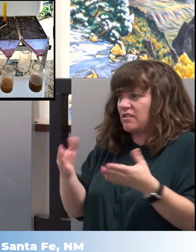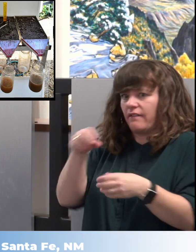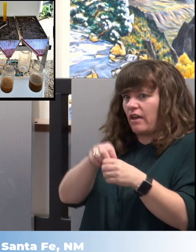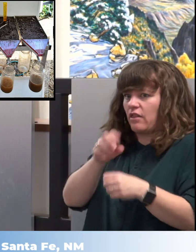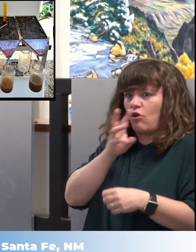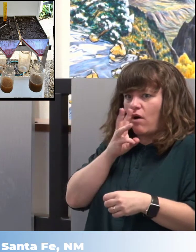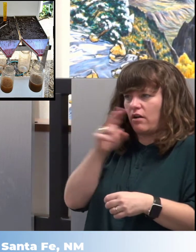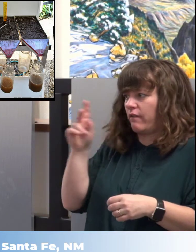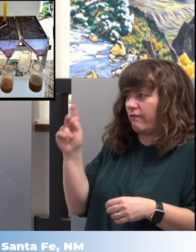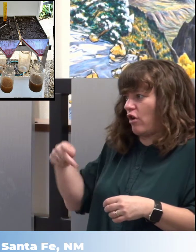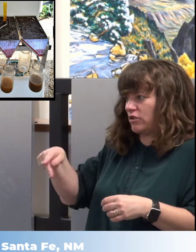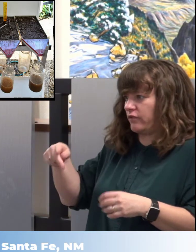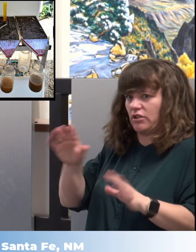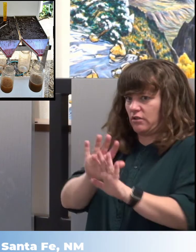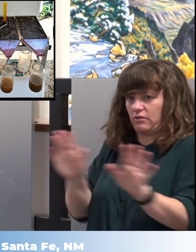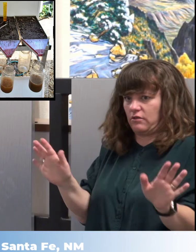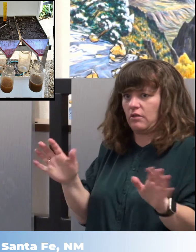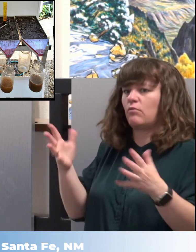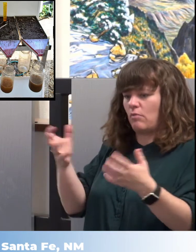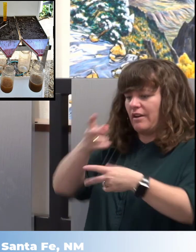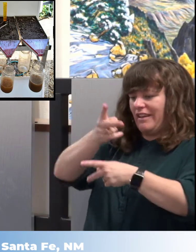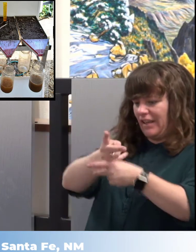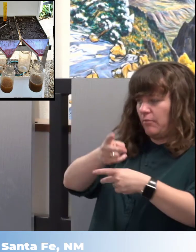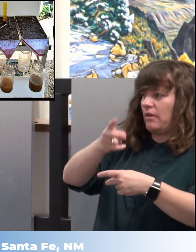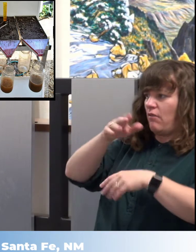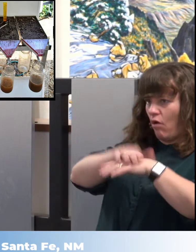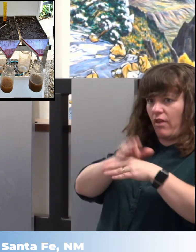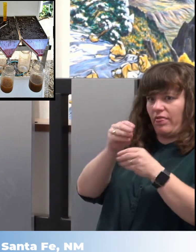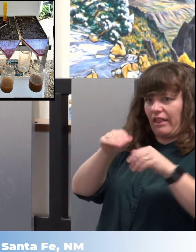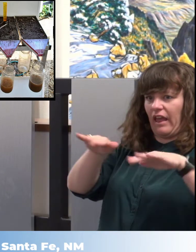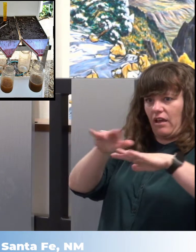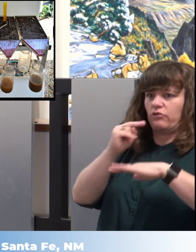keep the soil and all the nutrients and everything on the land.